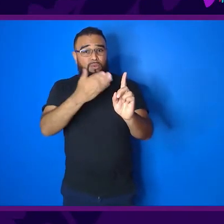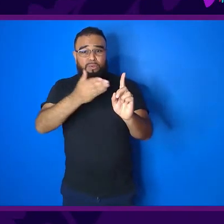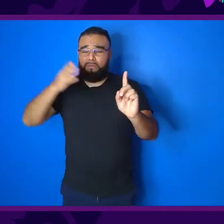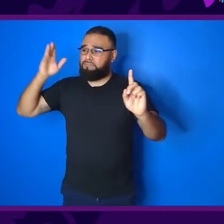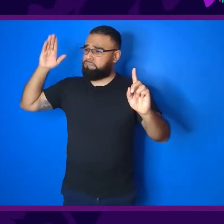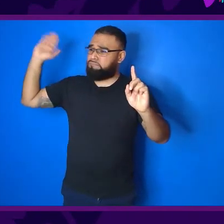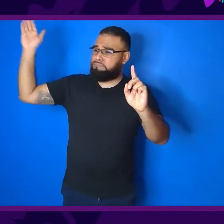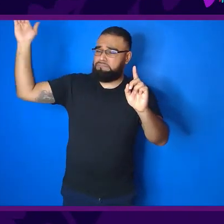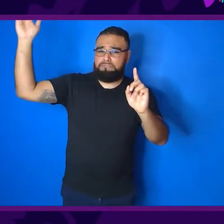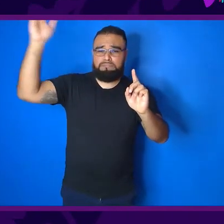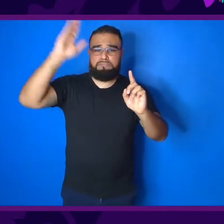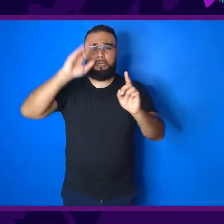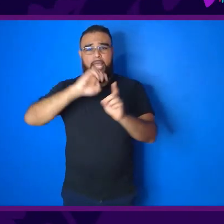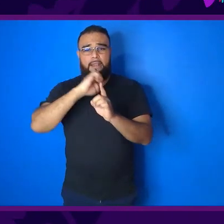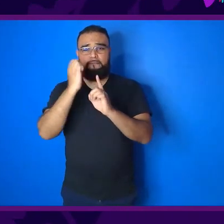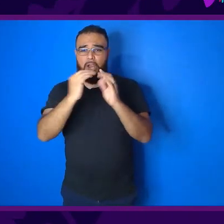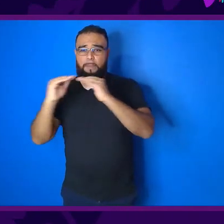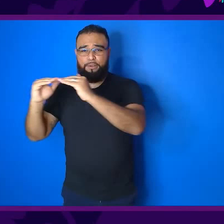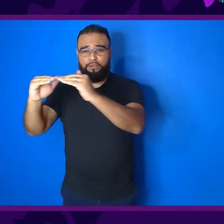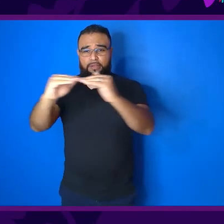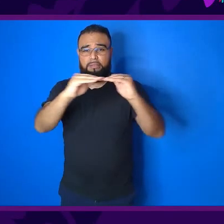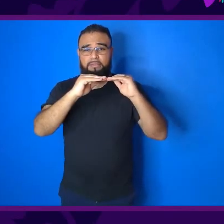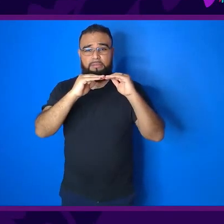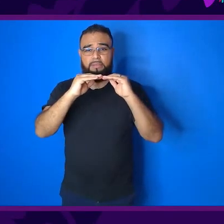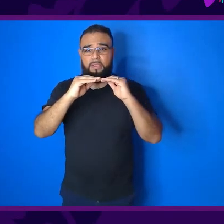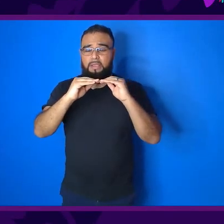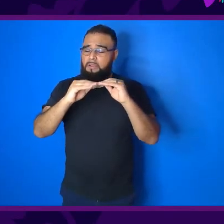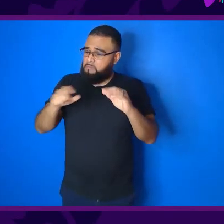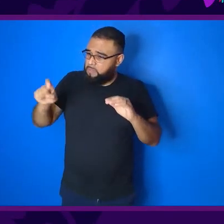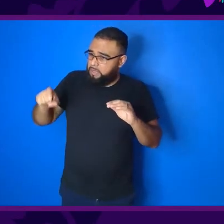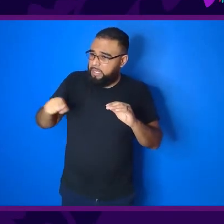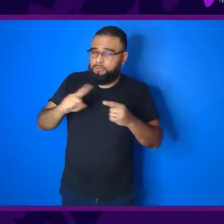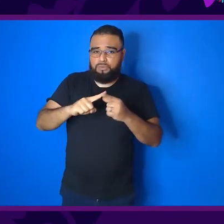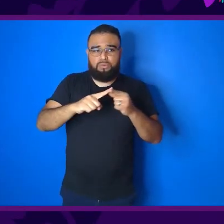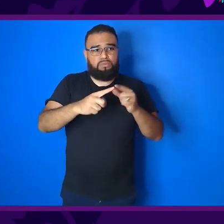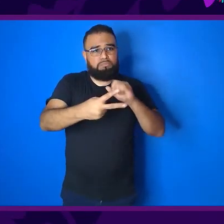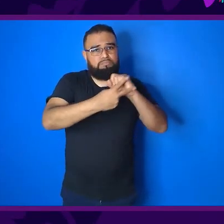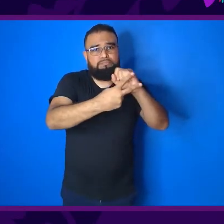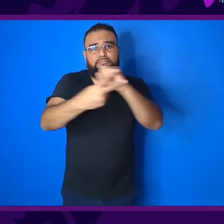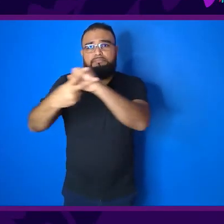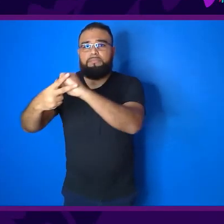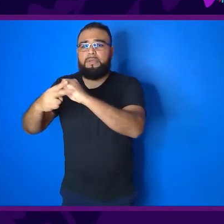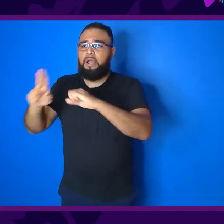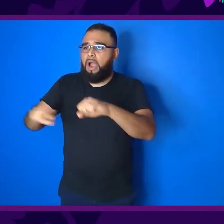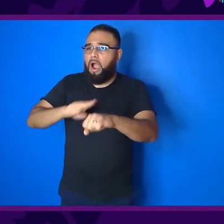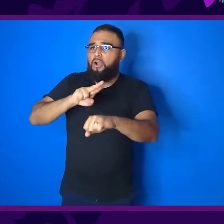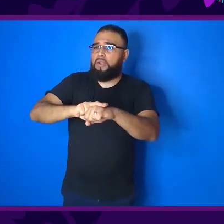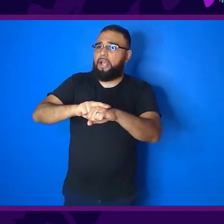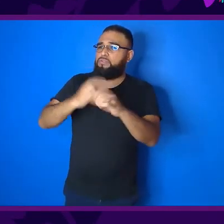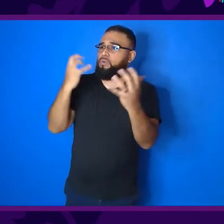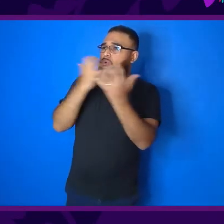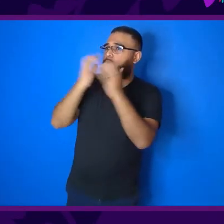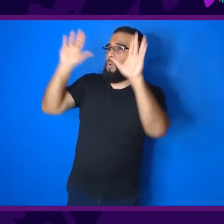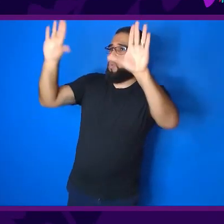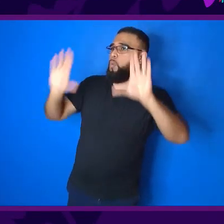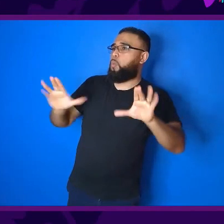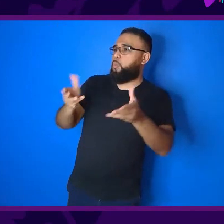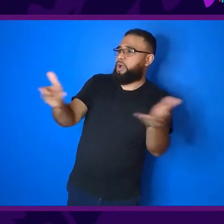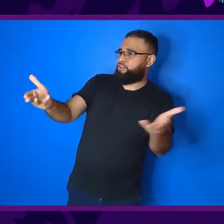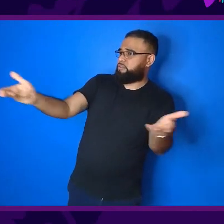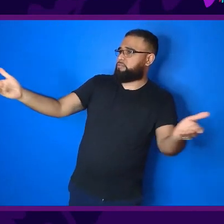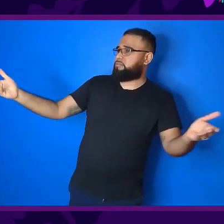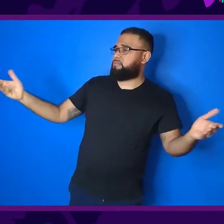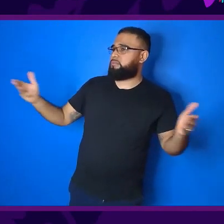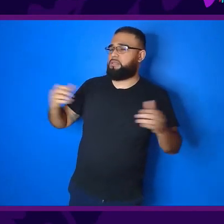have talked about the need to conserve, to protect our natural wonders. And you have talked about workers being